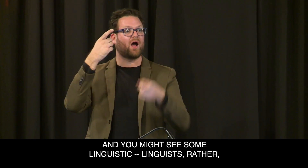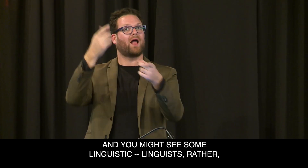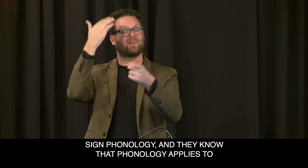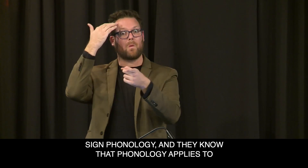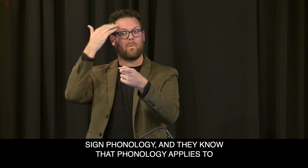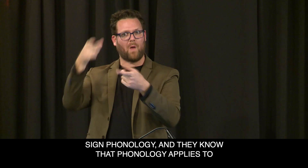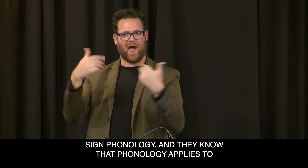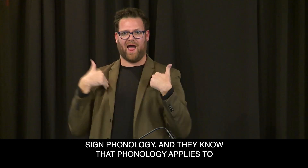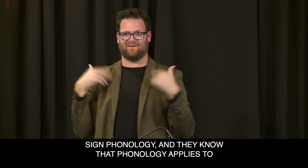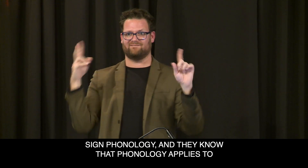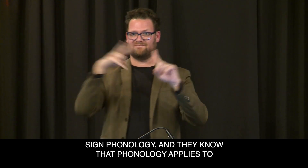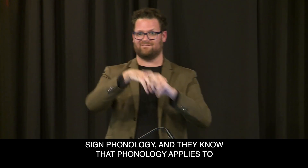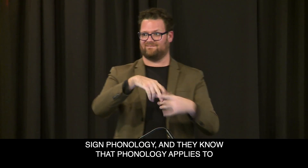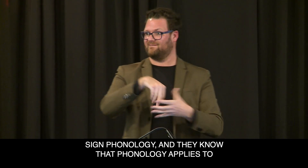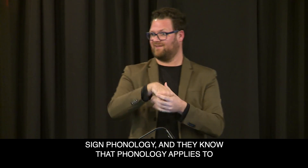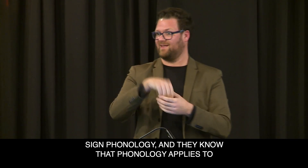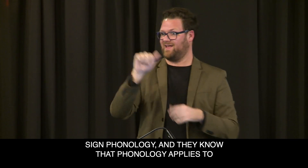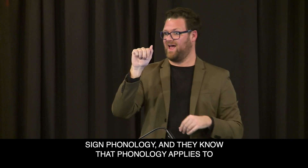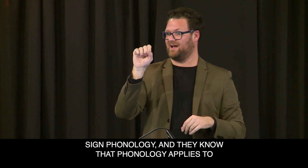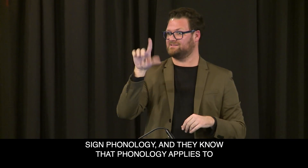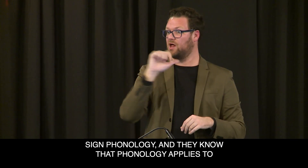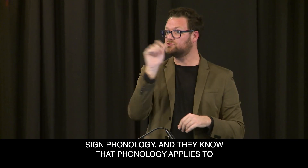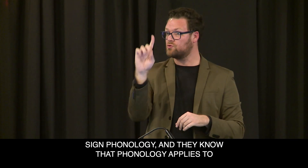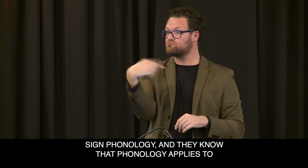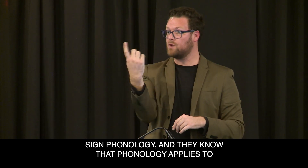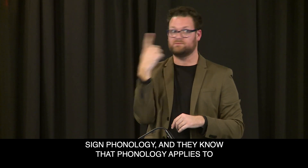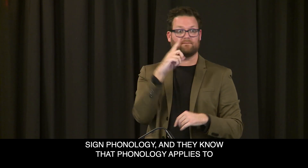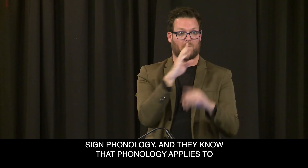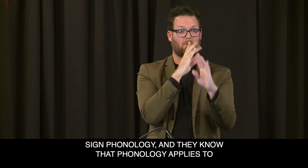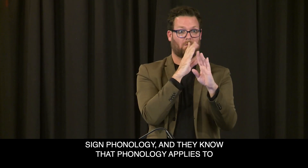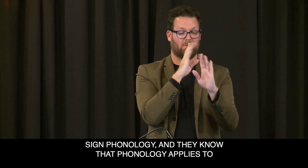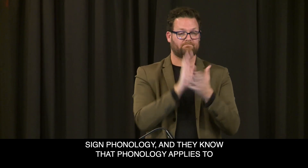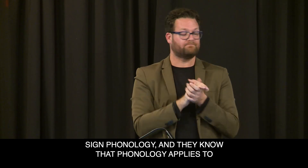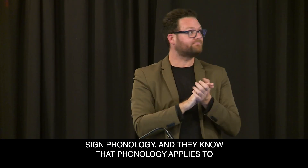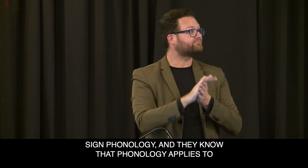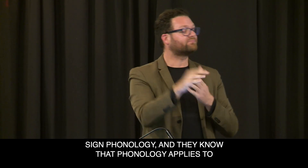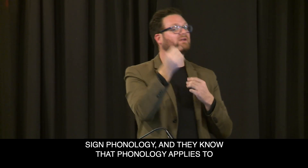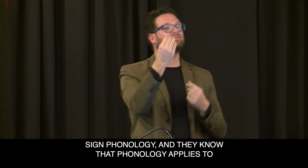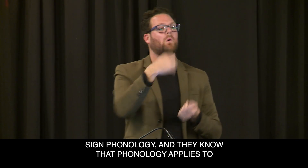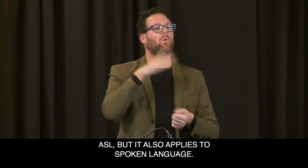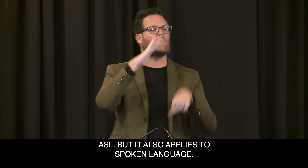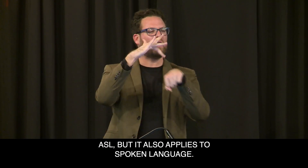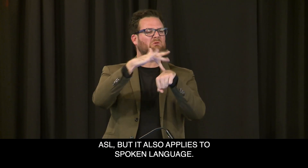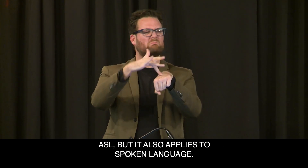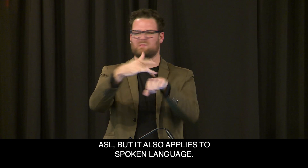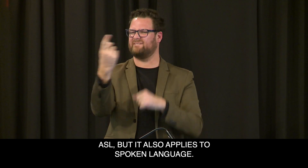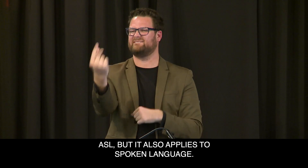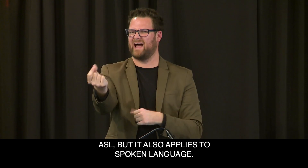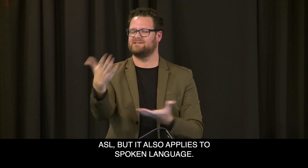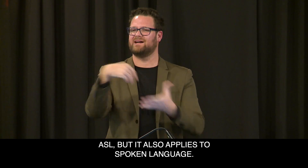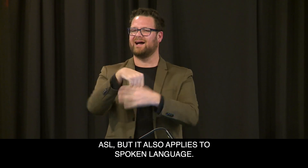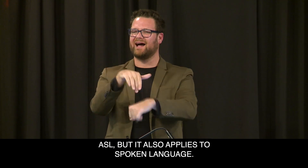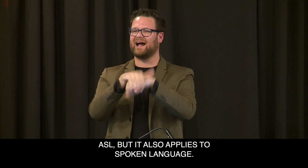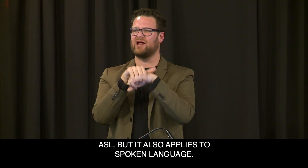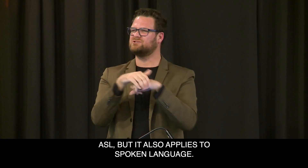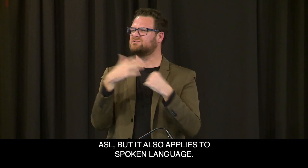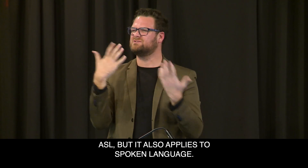sign phonology, and they know that phonology applies to ASL, but it also applies to